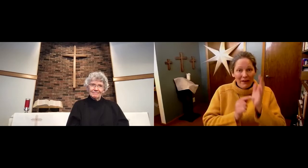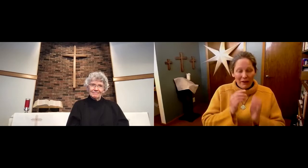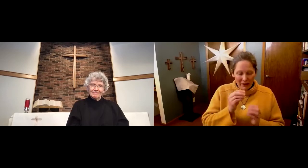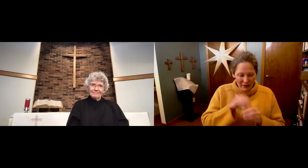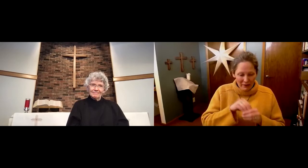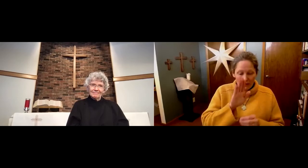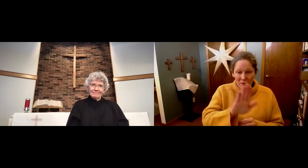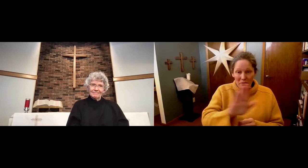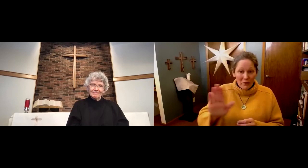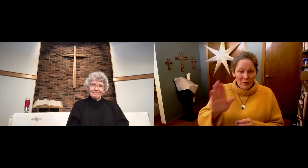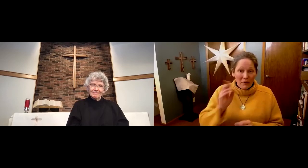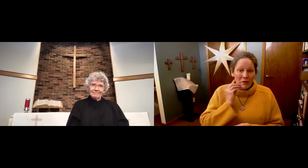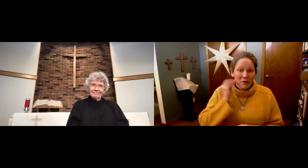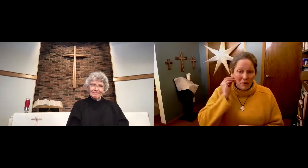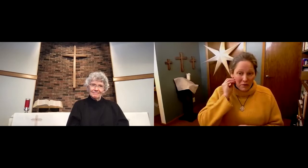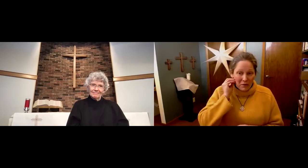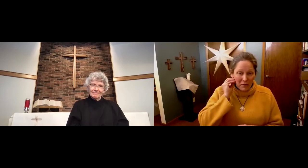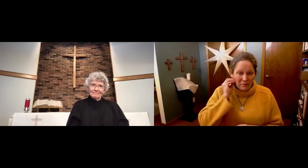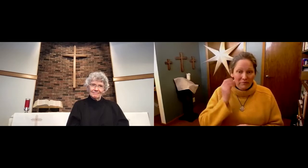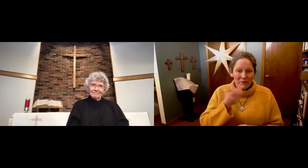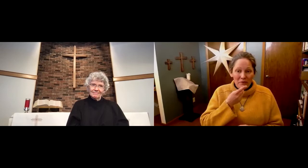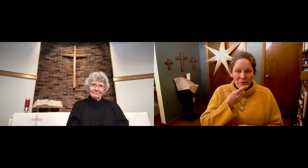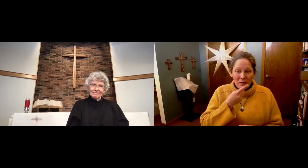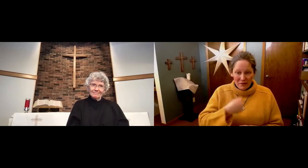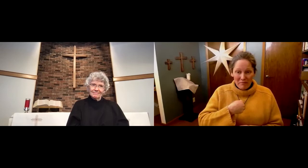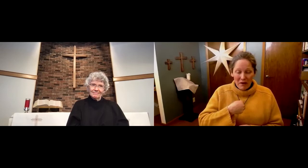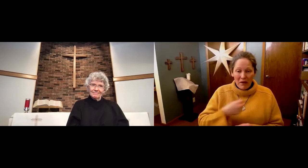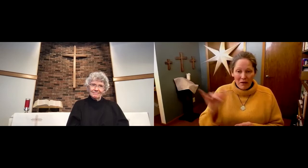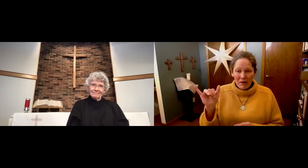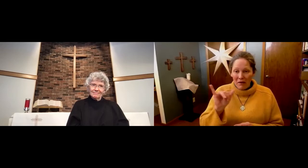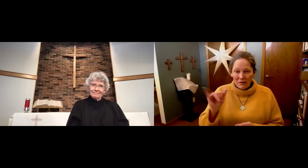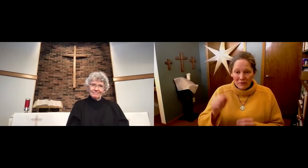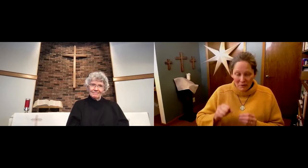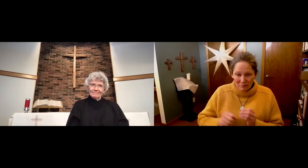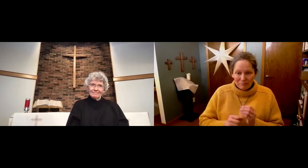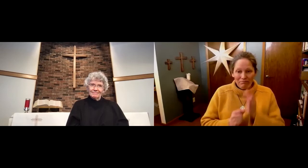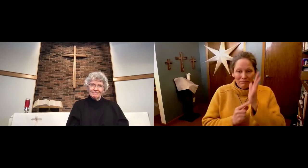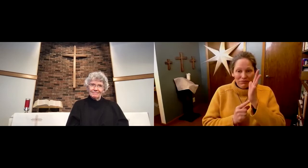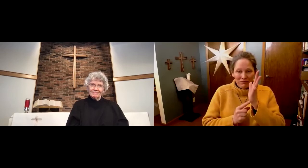So now's the time. Go ahead and light a candle in your home or wherever you happen to be.